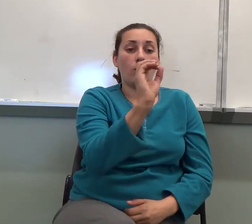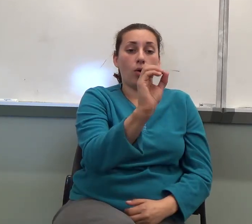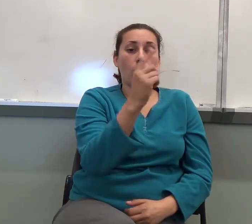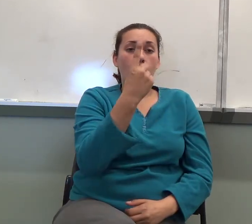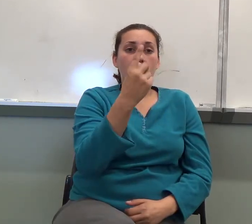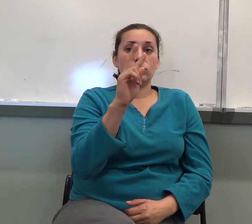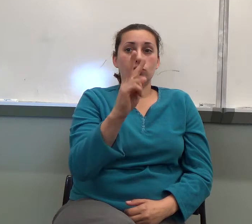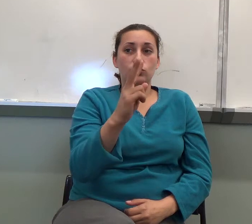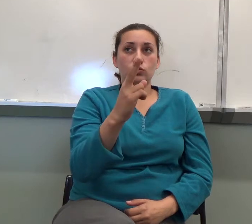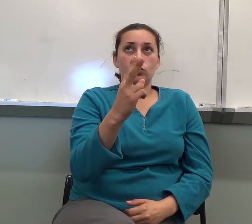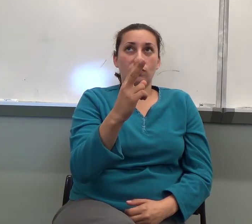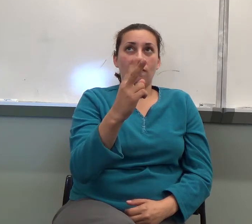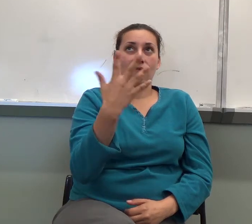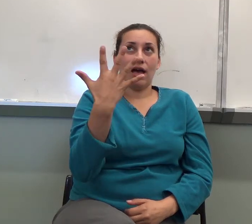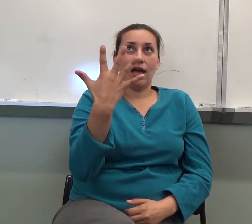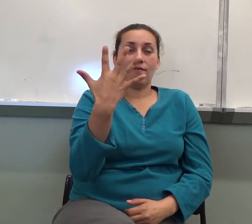1.01125 raised to the 20th power.